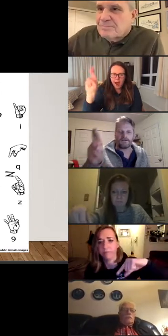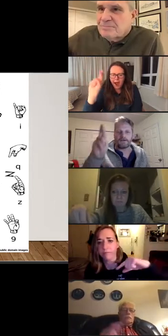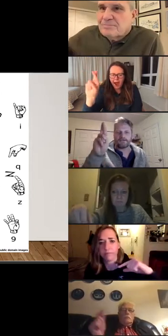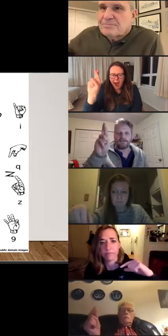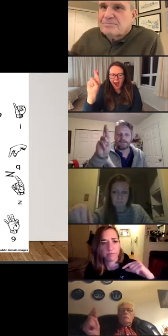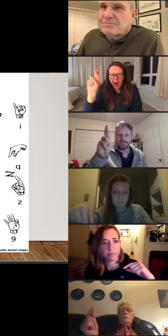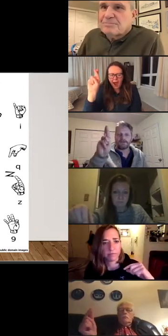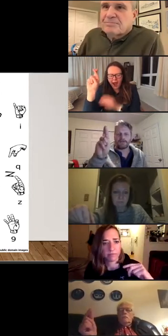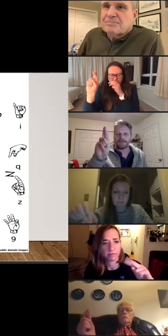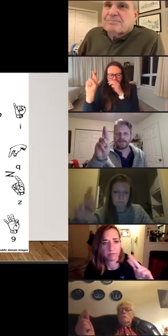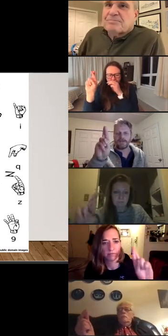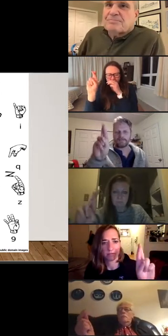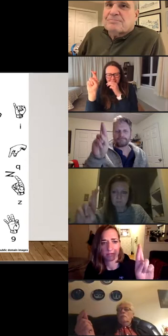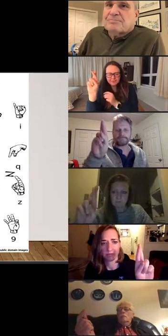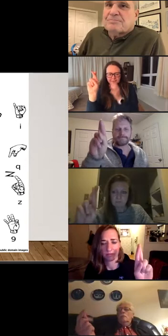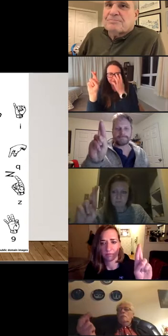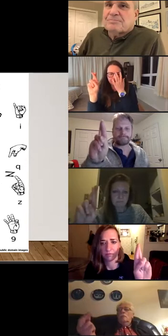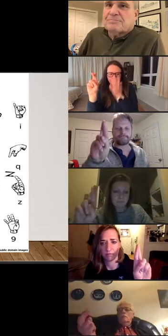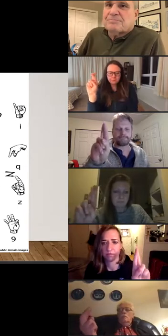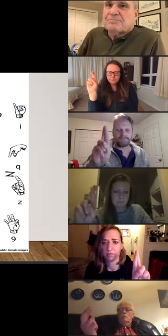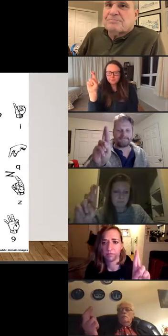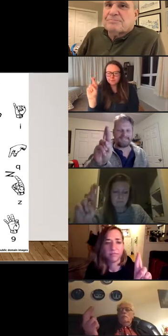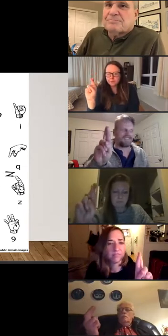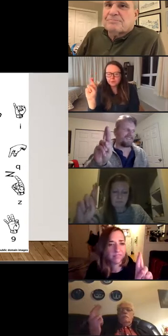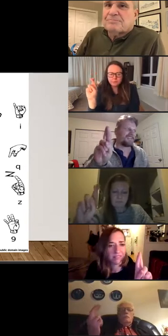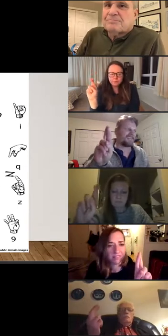R, cross your fingers, hope not to lie.